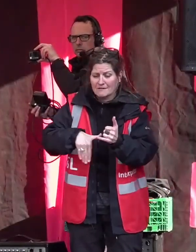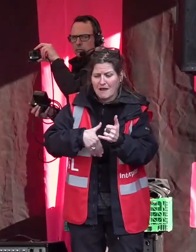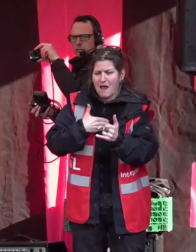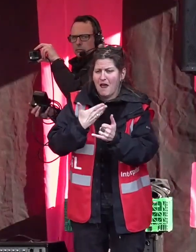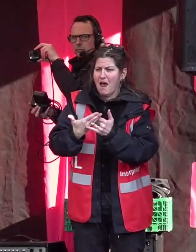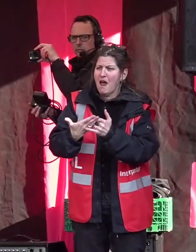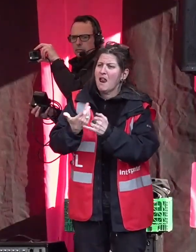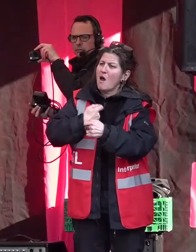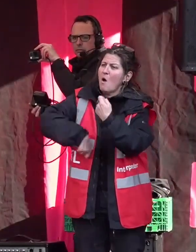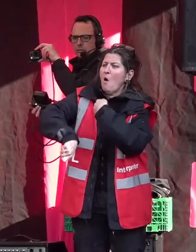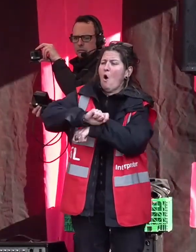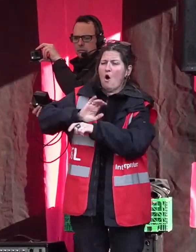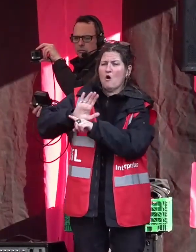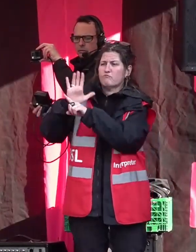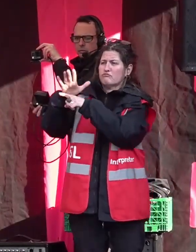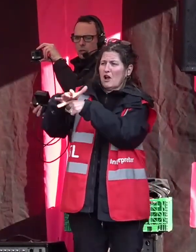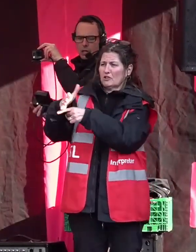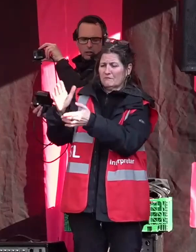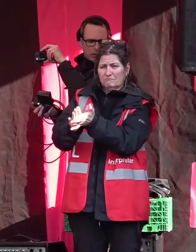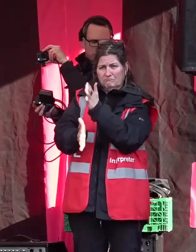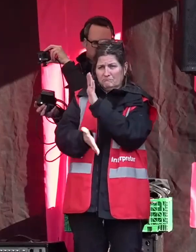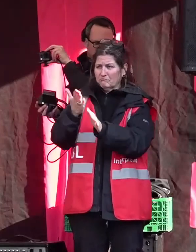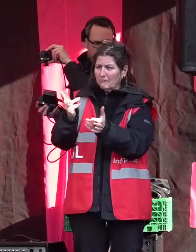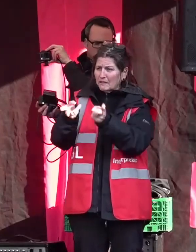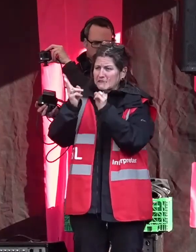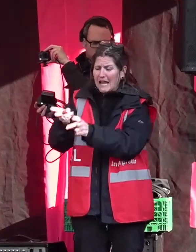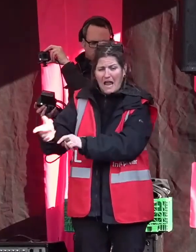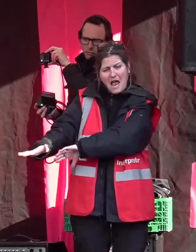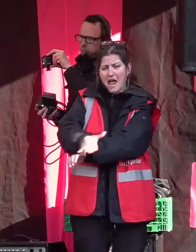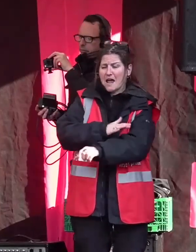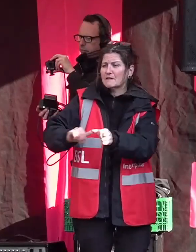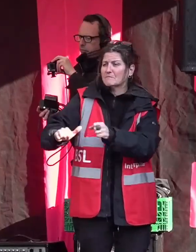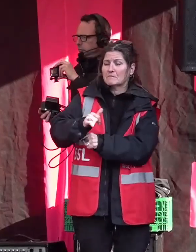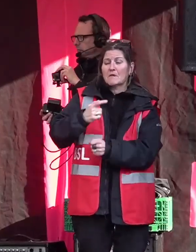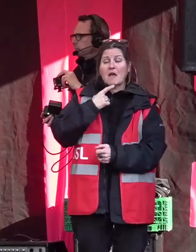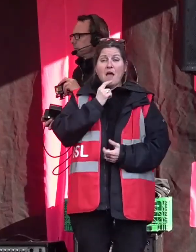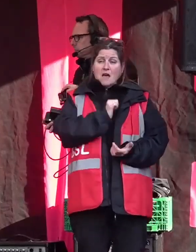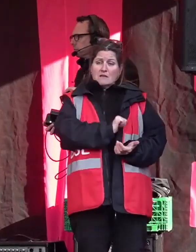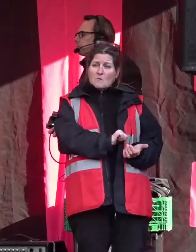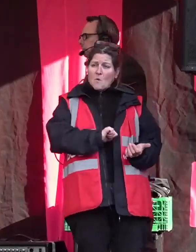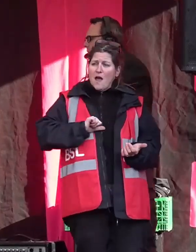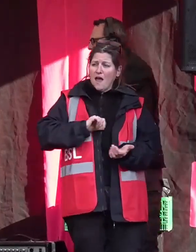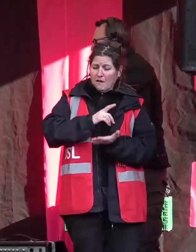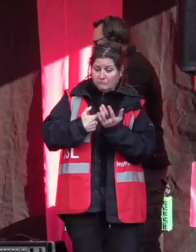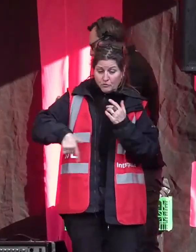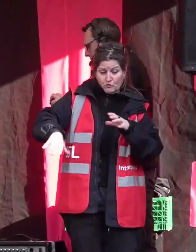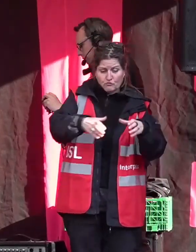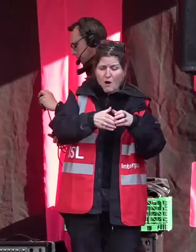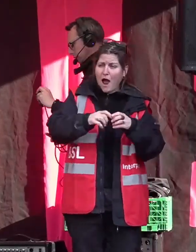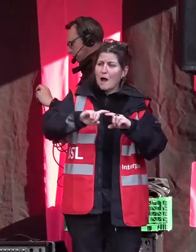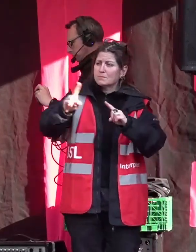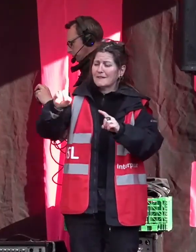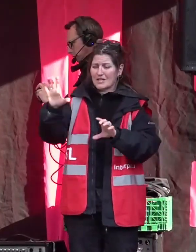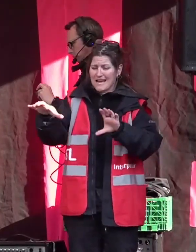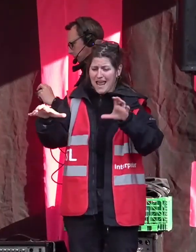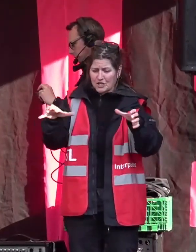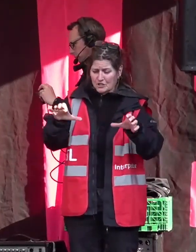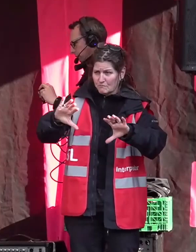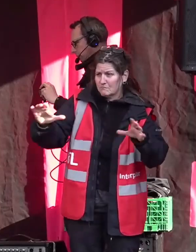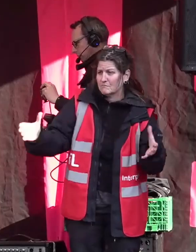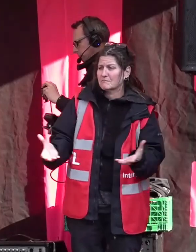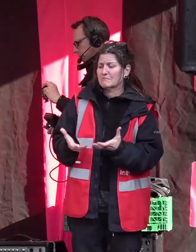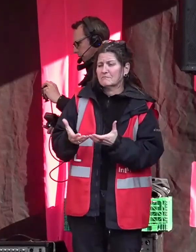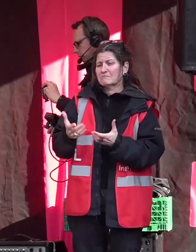until all oppression is dead. I swear to the tribes of all nations. I swear